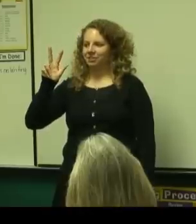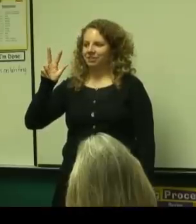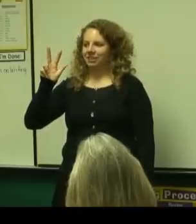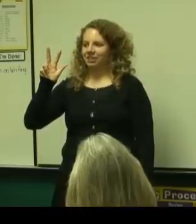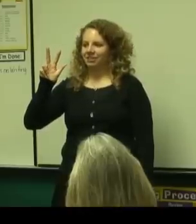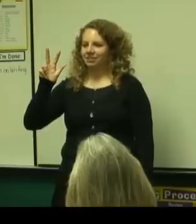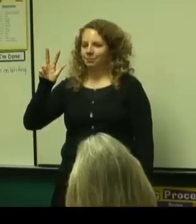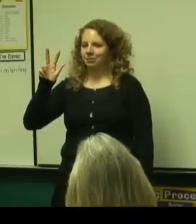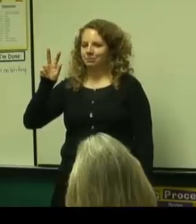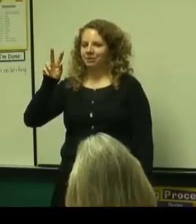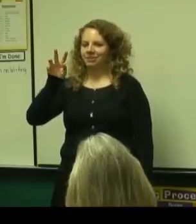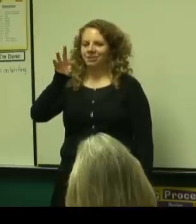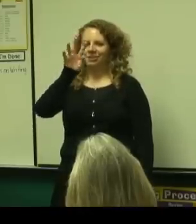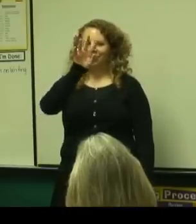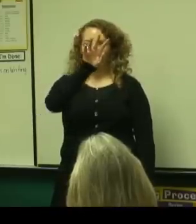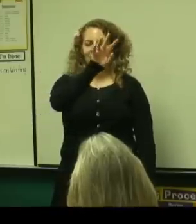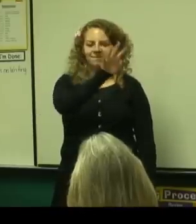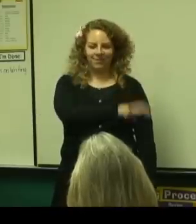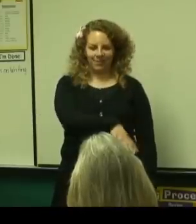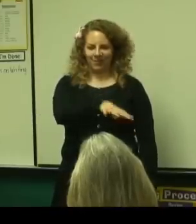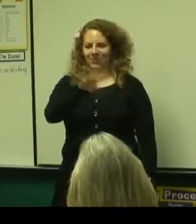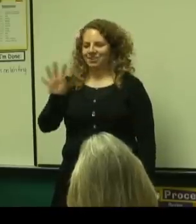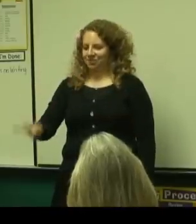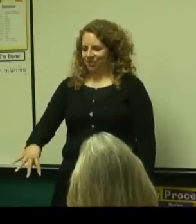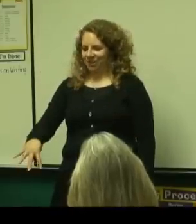43, double number, 44,